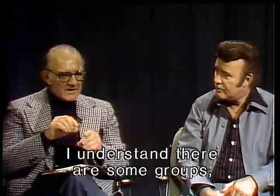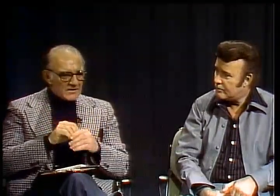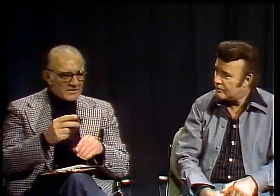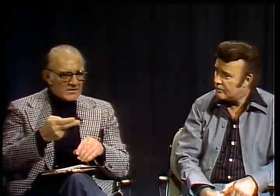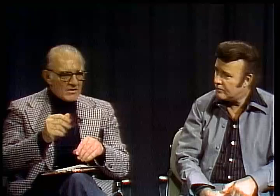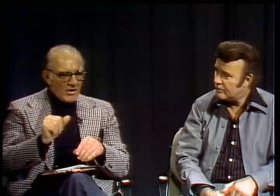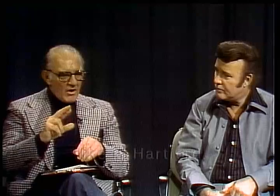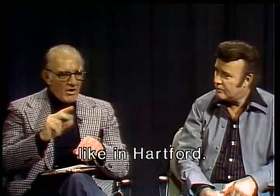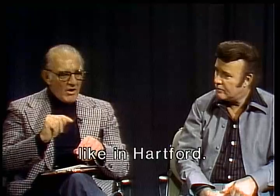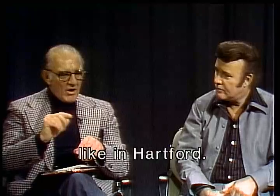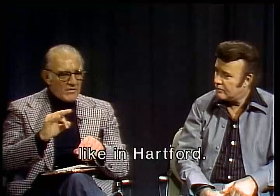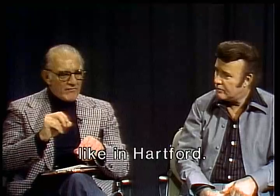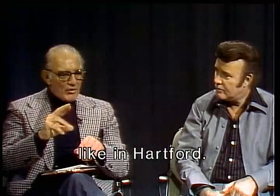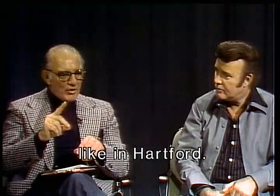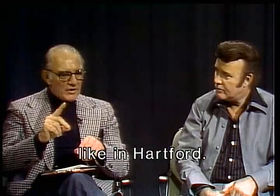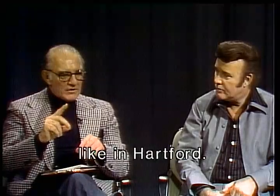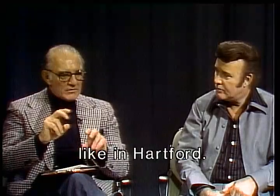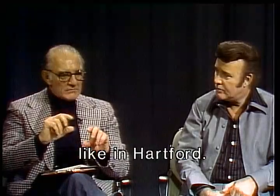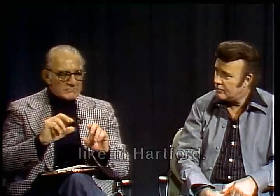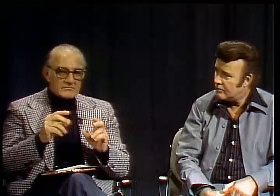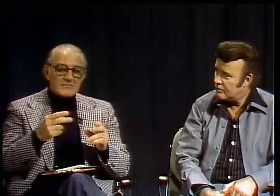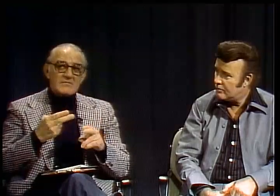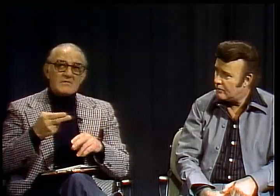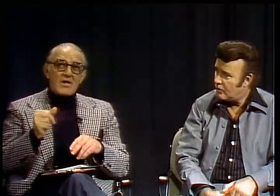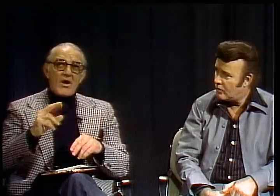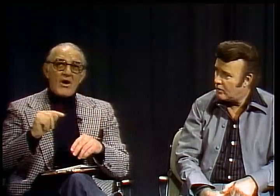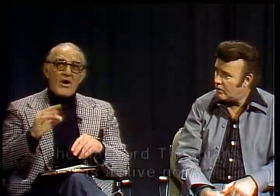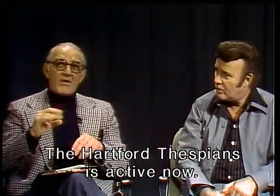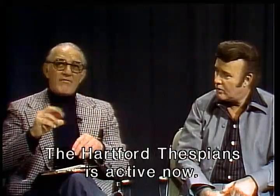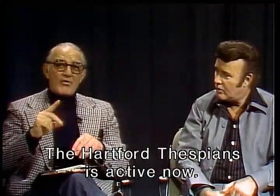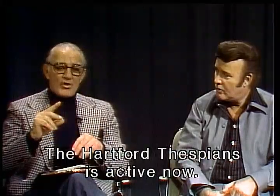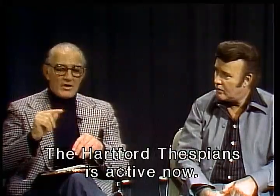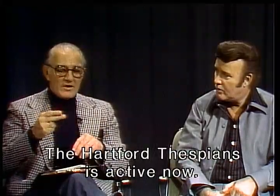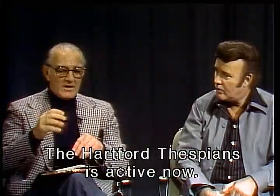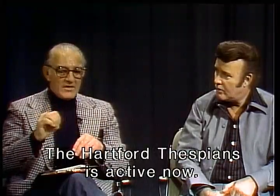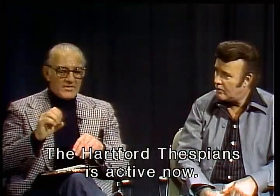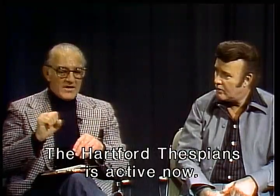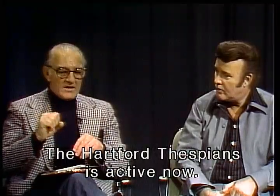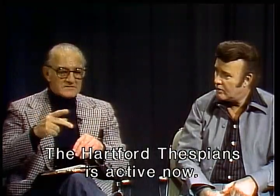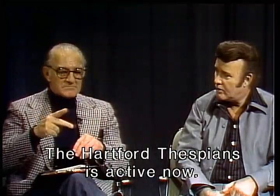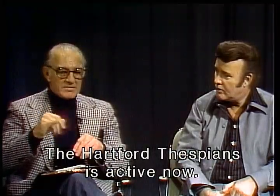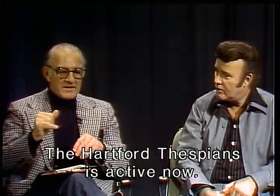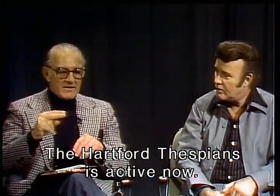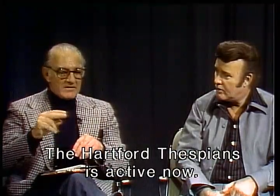in Hartford, the Hartford Thespians,